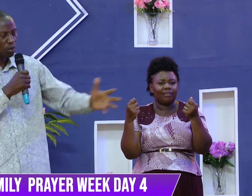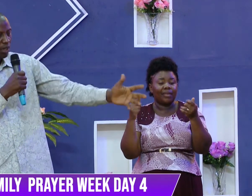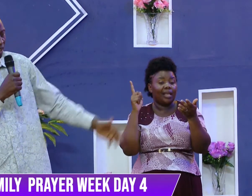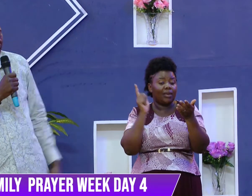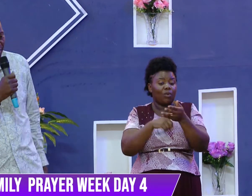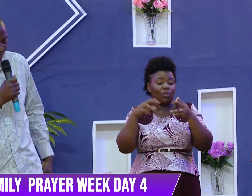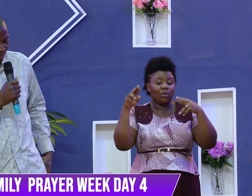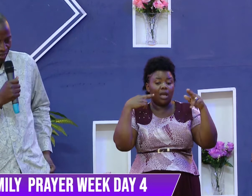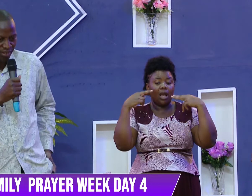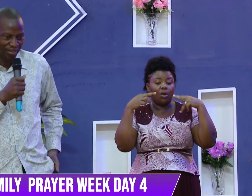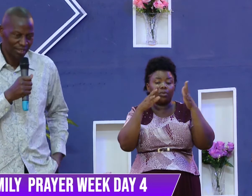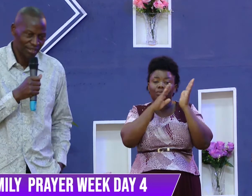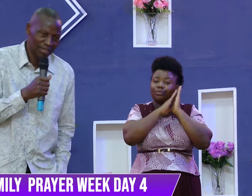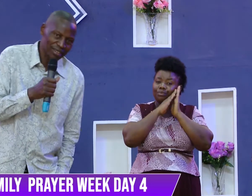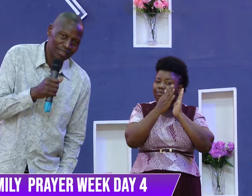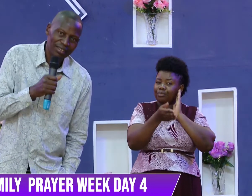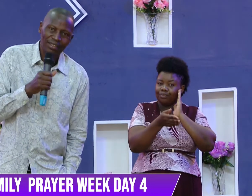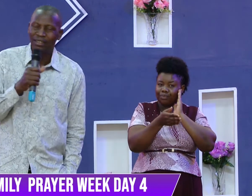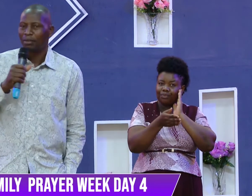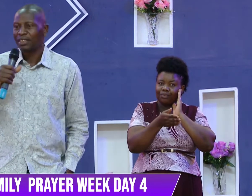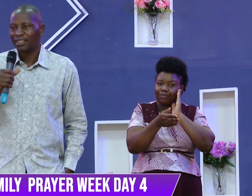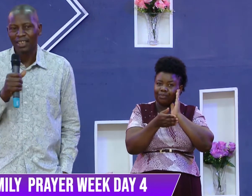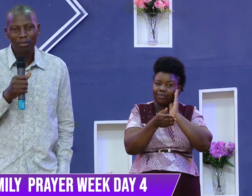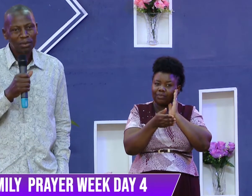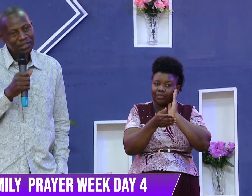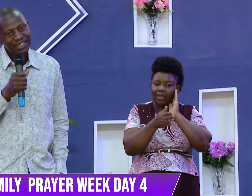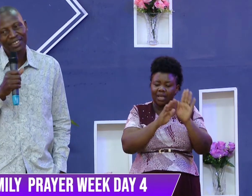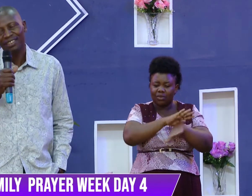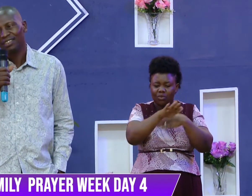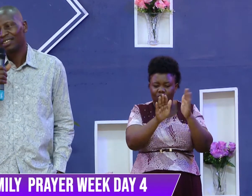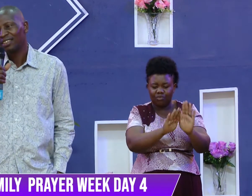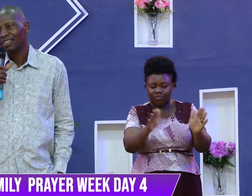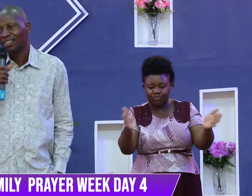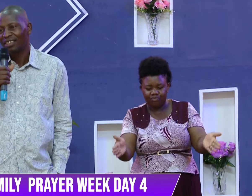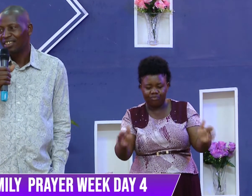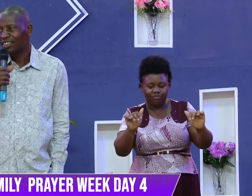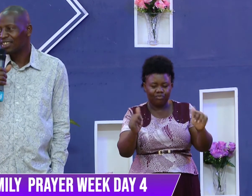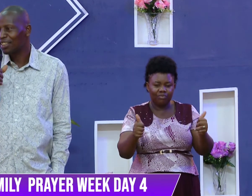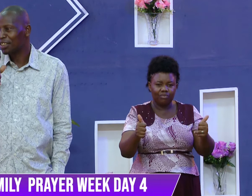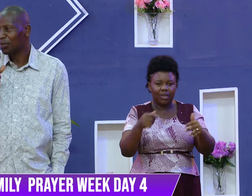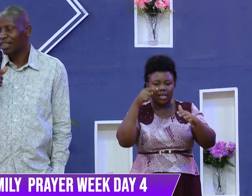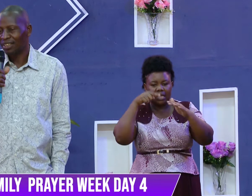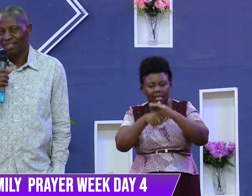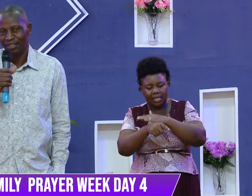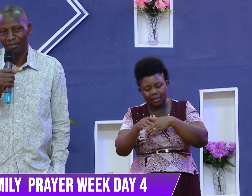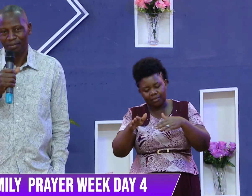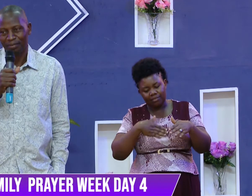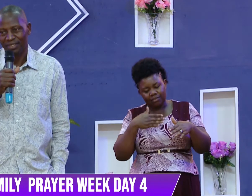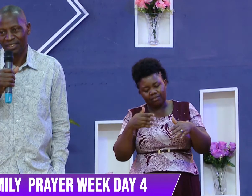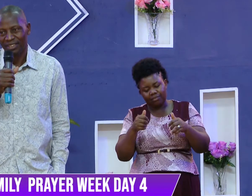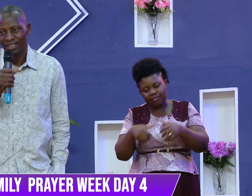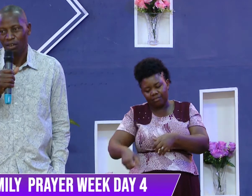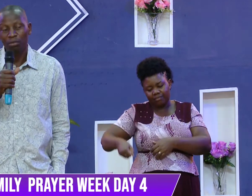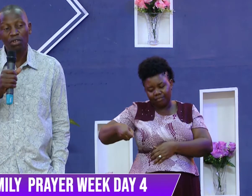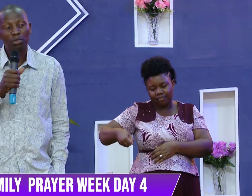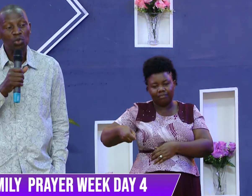Mbale. And I got a hotel where to reside. They fixed it very well. And I entered with